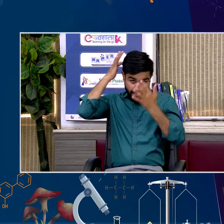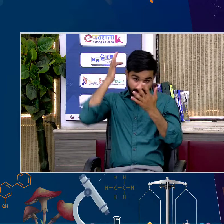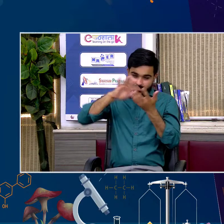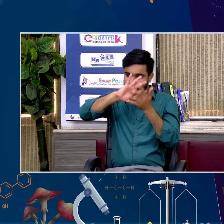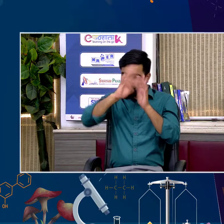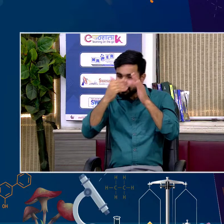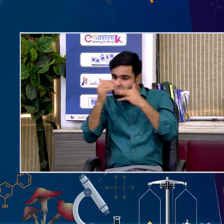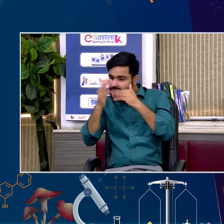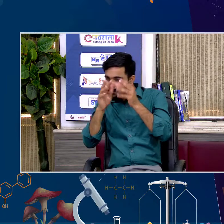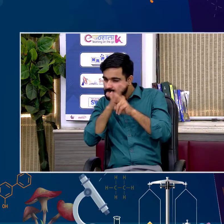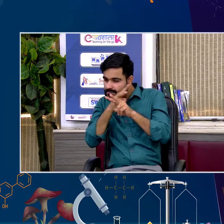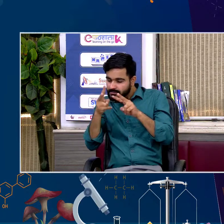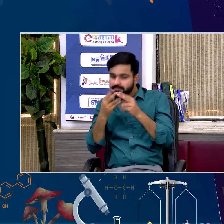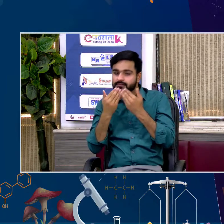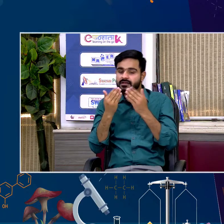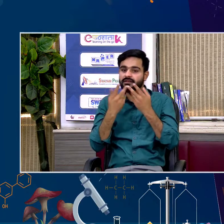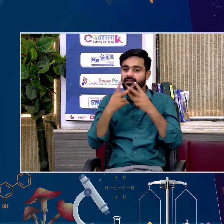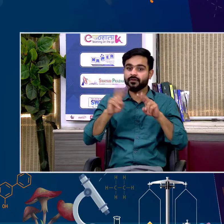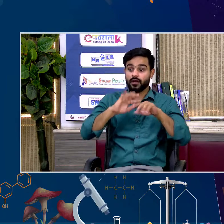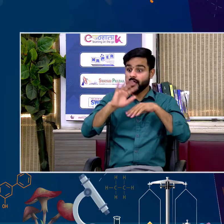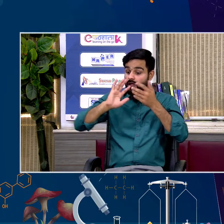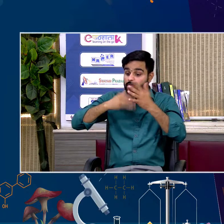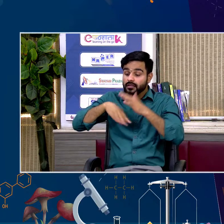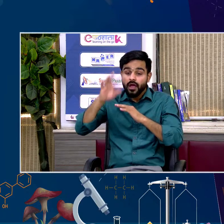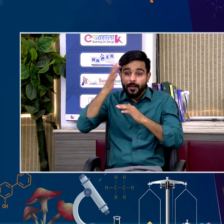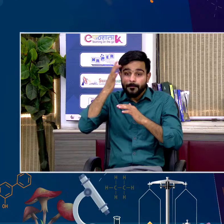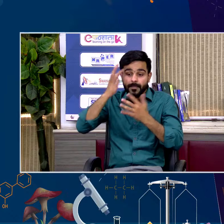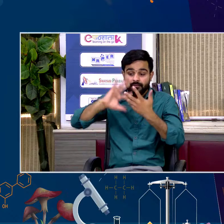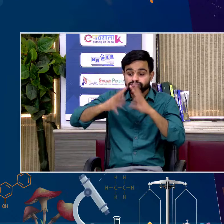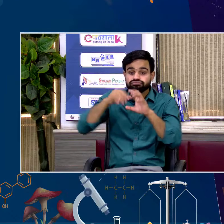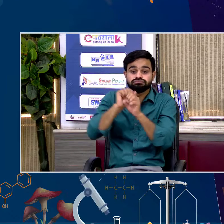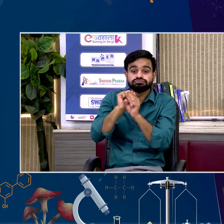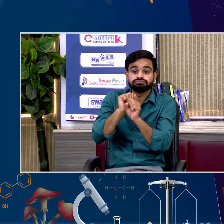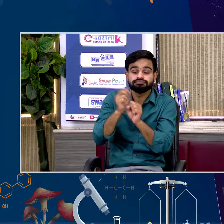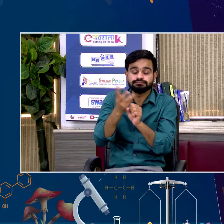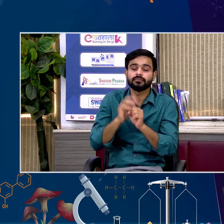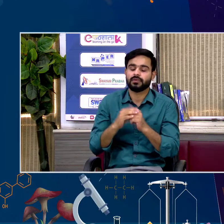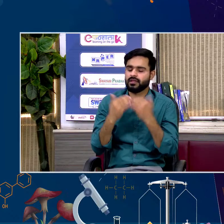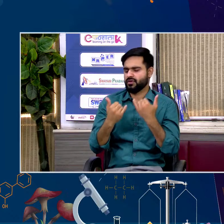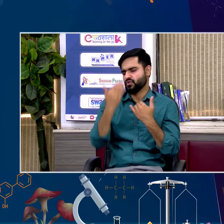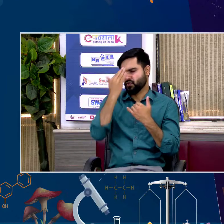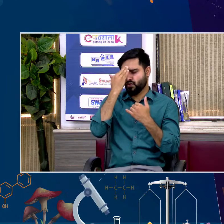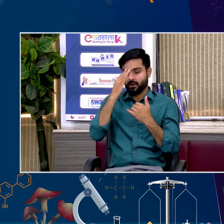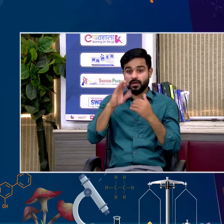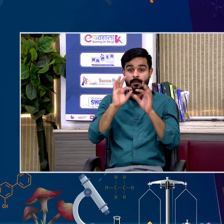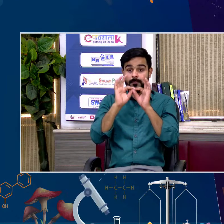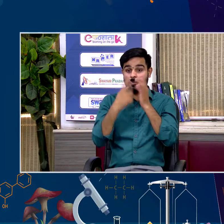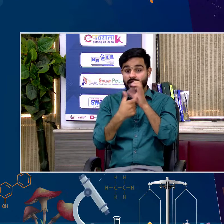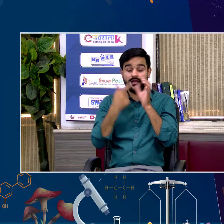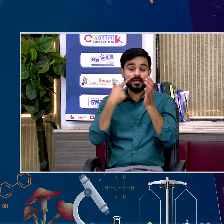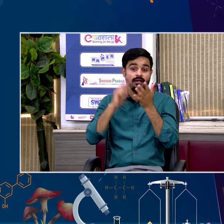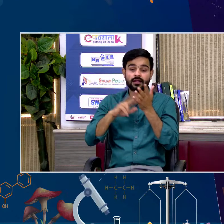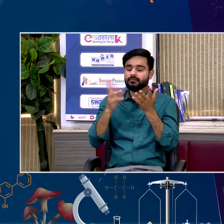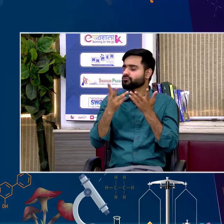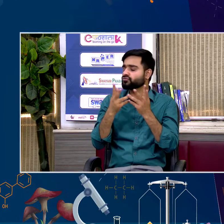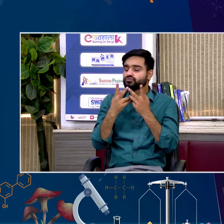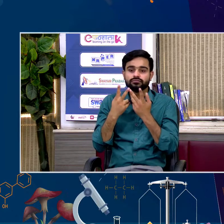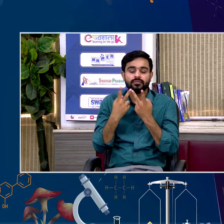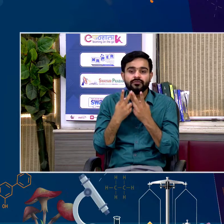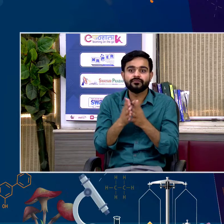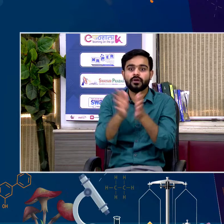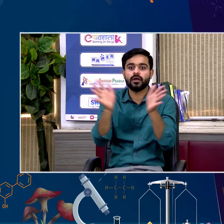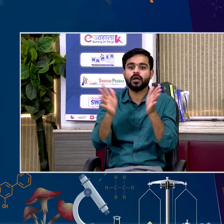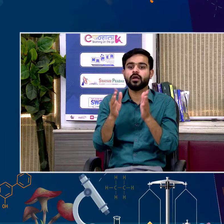is different and also the functioning of the brain is different. Now we know that the brain is a very vital organ, it's a